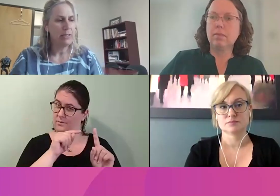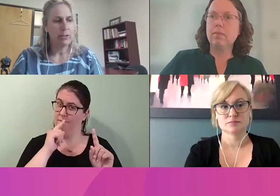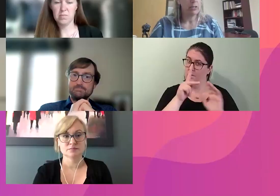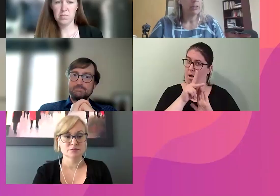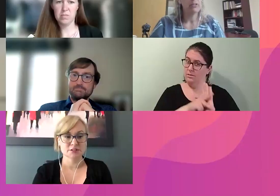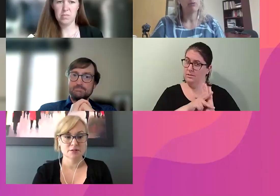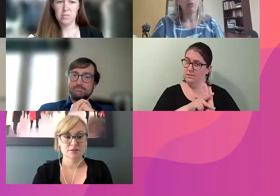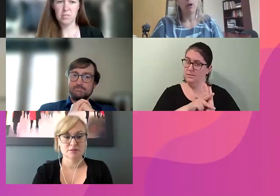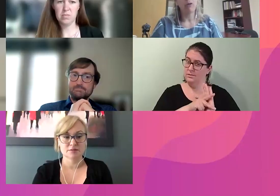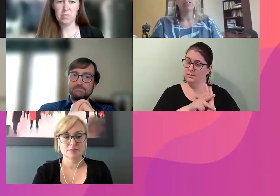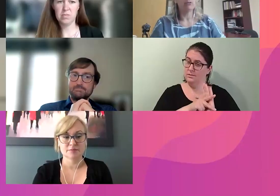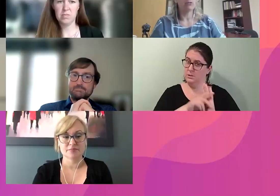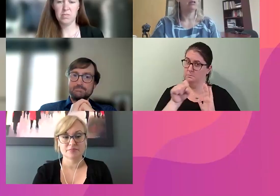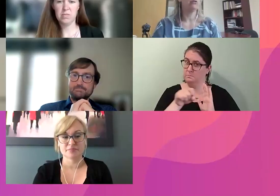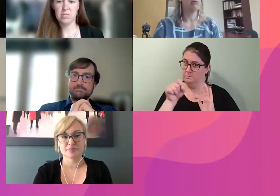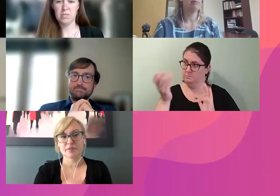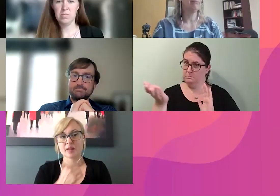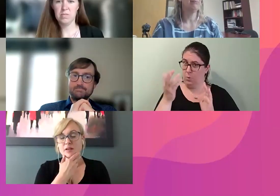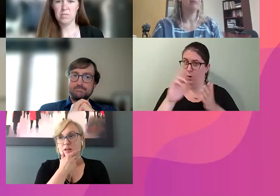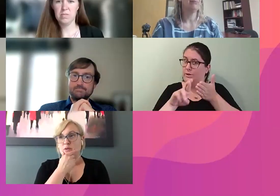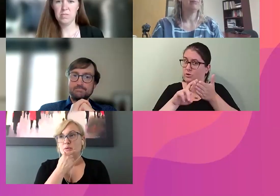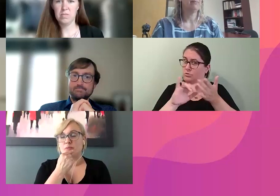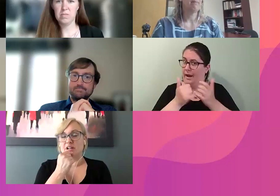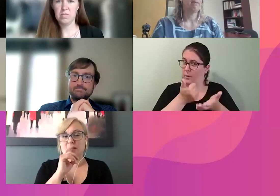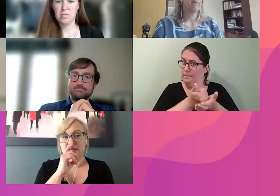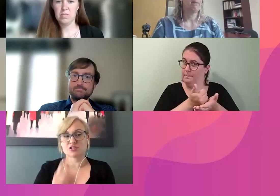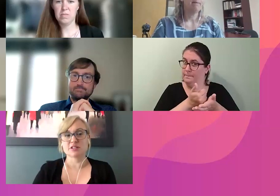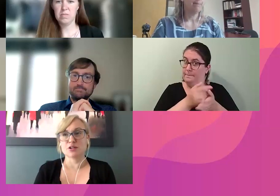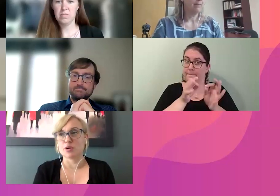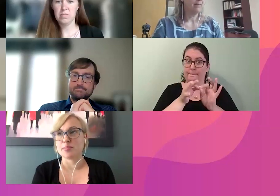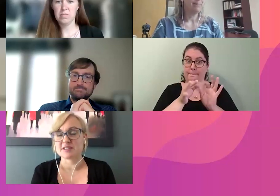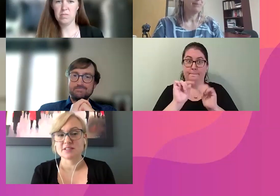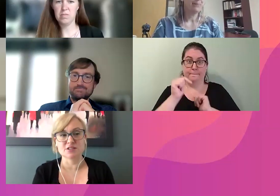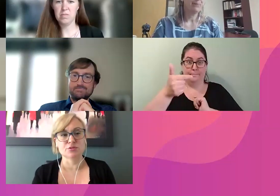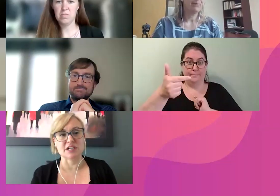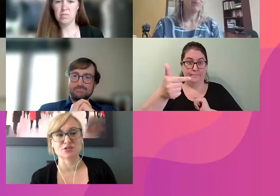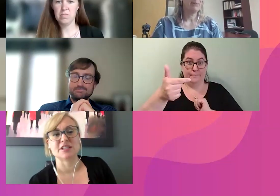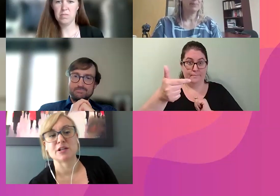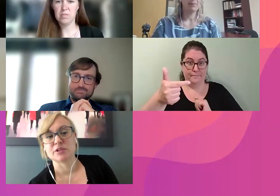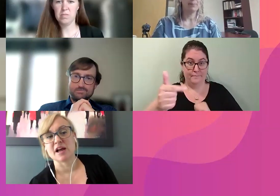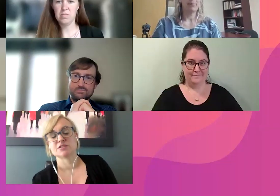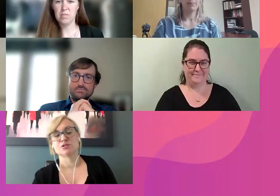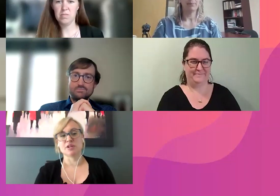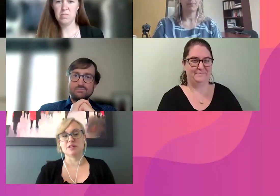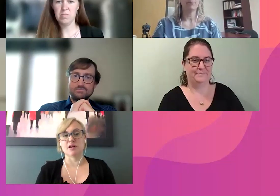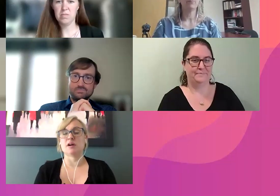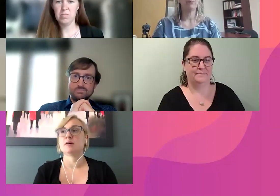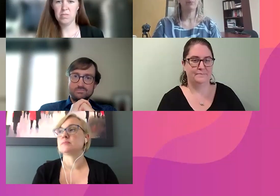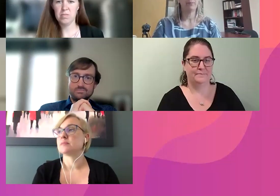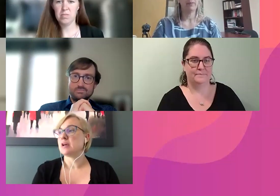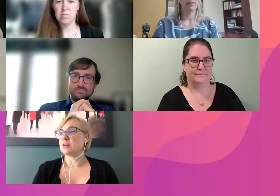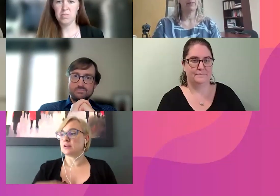of policy changes or how research can contribute? Well, actually, in Quebec, since 2010, we've had